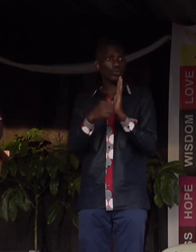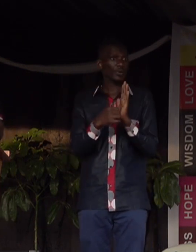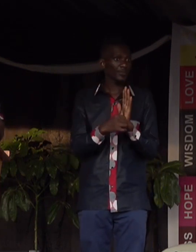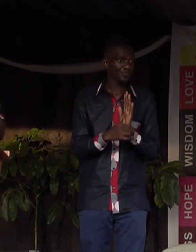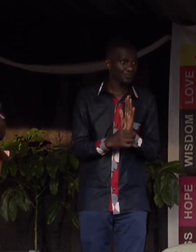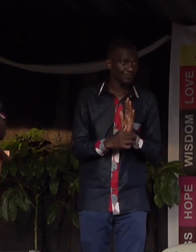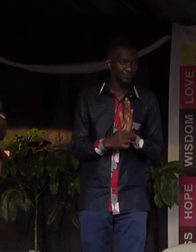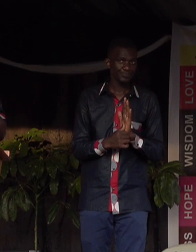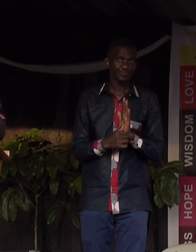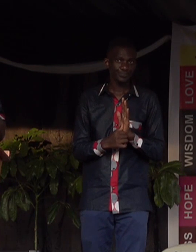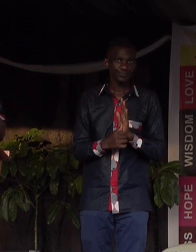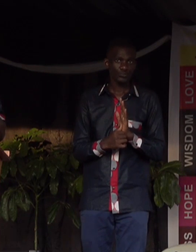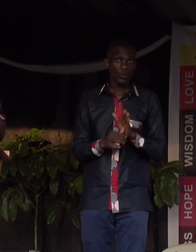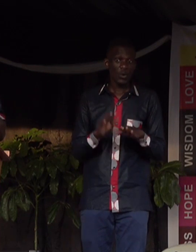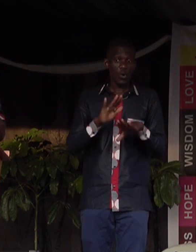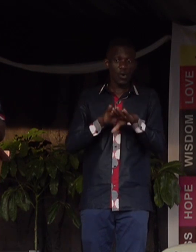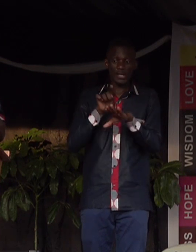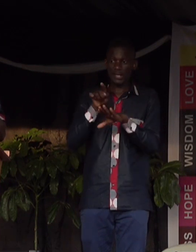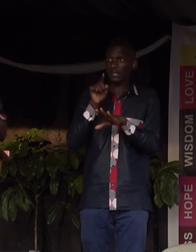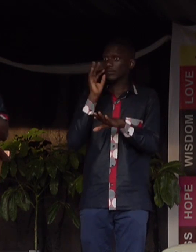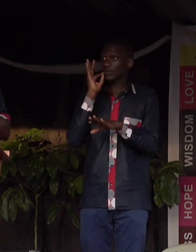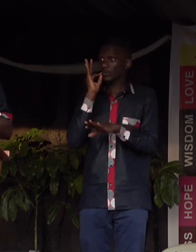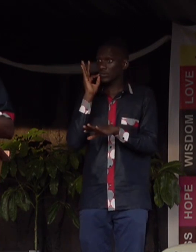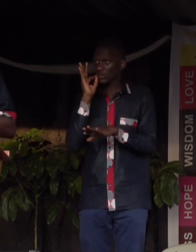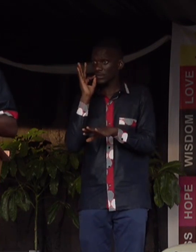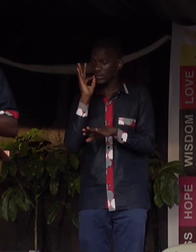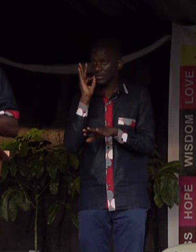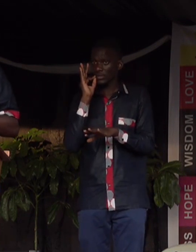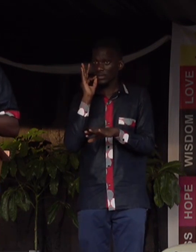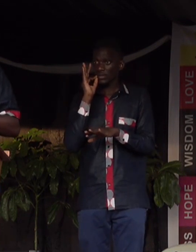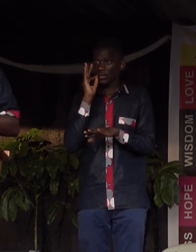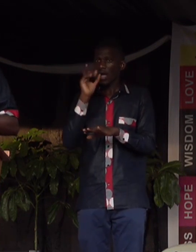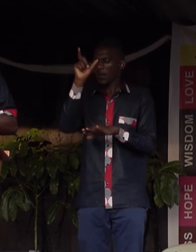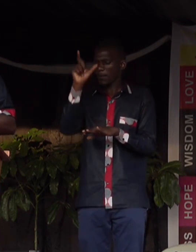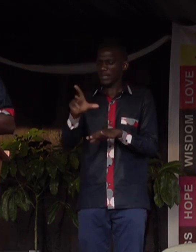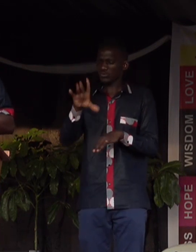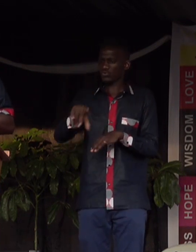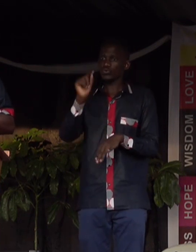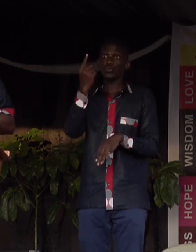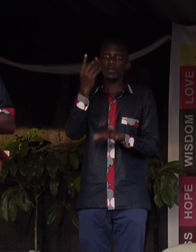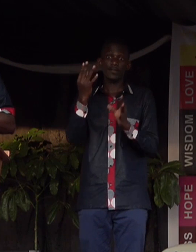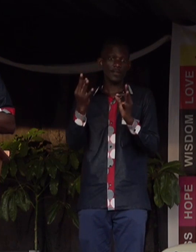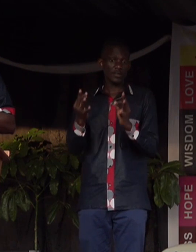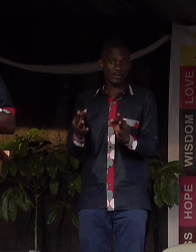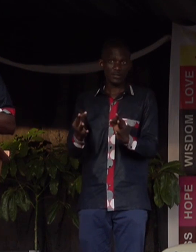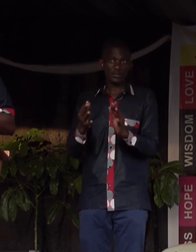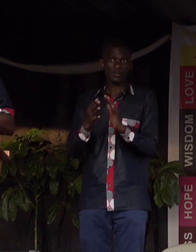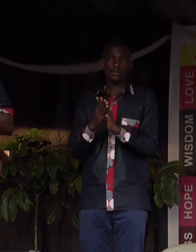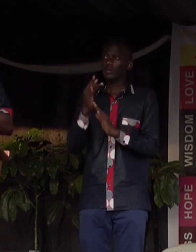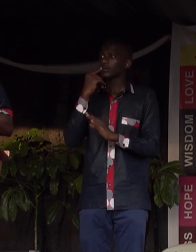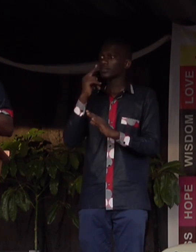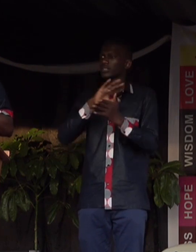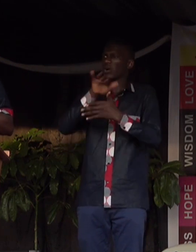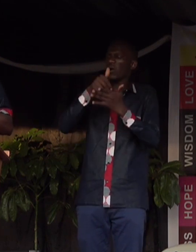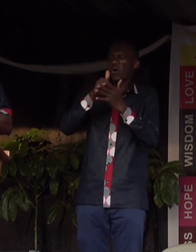We've gotten some problems. Kuchibala chino. About this fruit. Omuntu alonda kechintu chimu. Someone can pick out on one. Nagambe